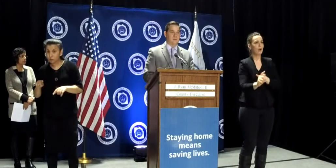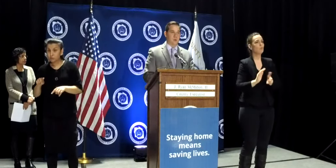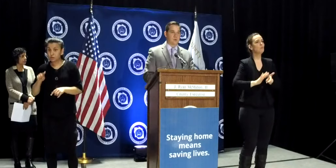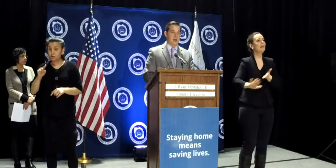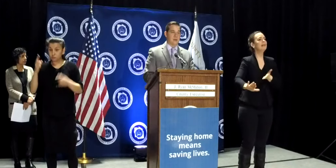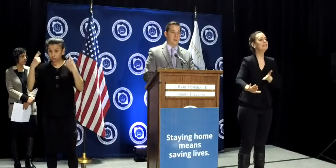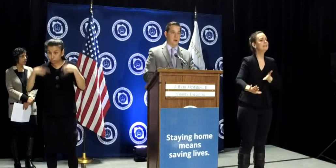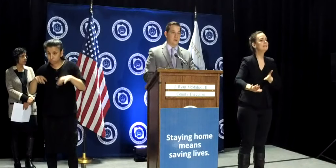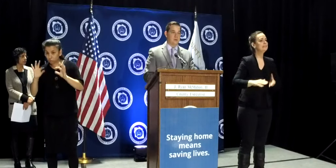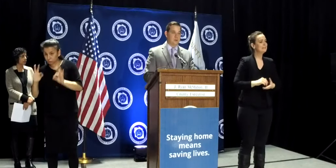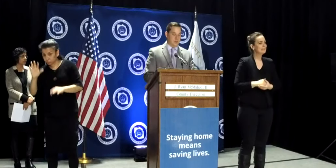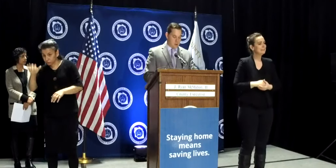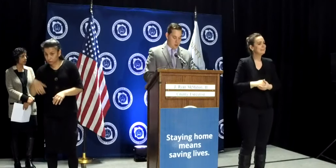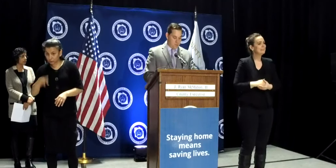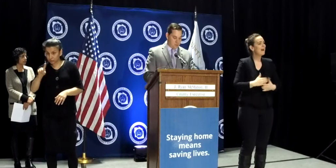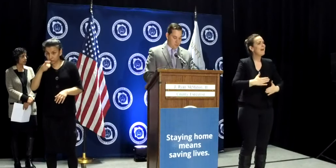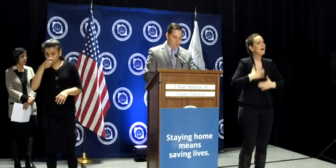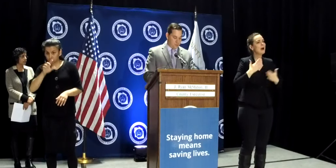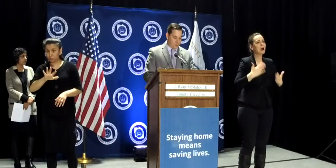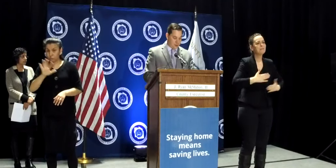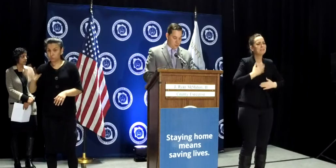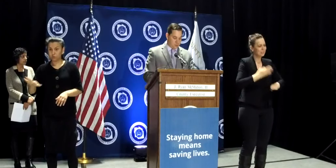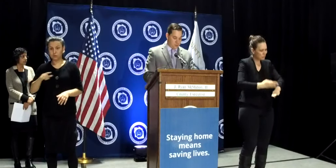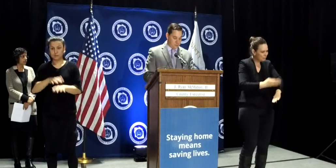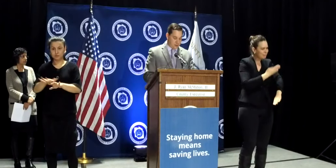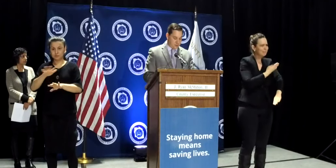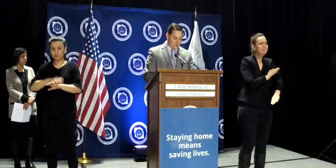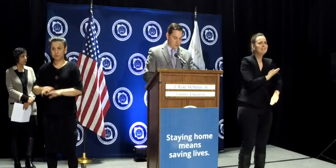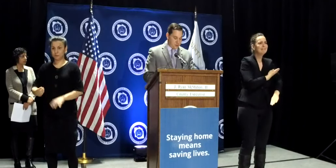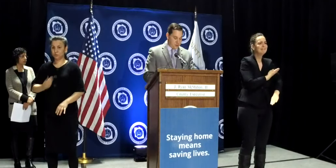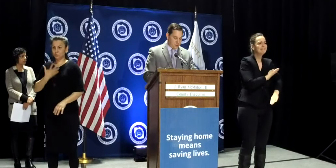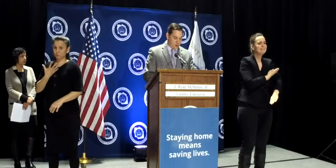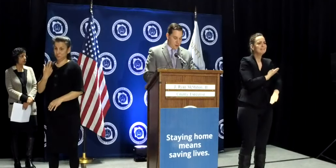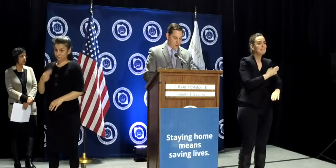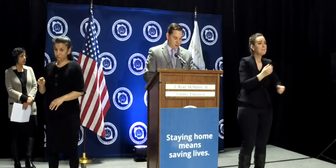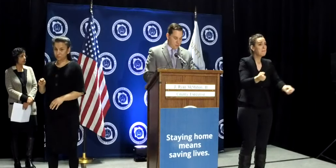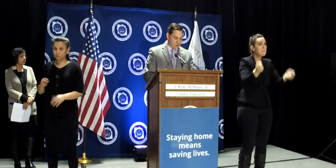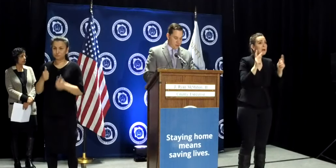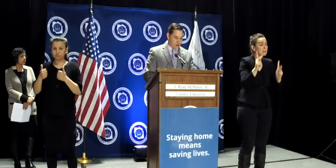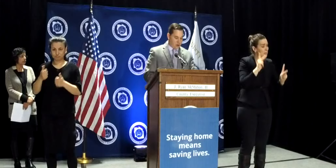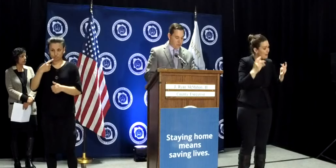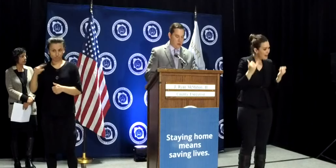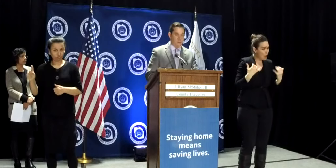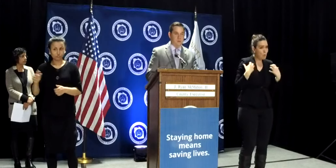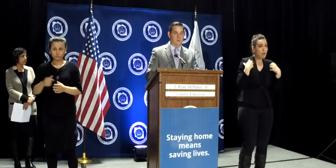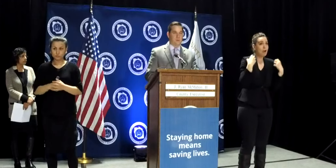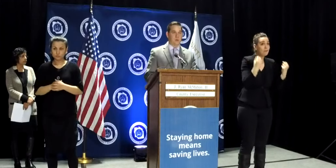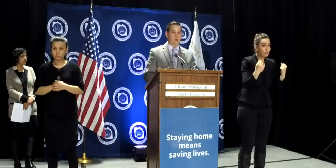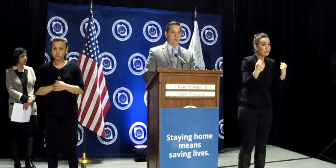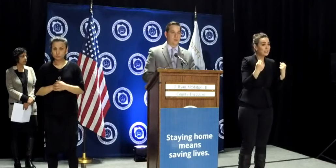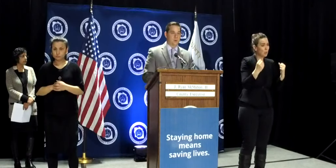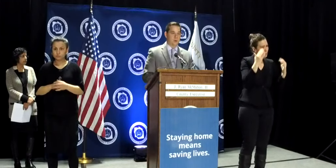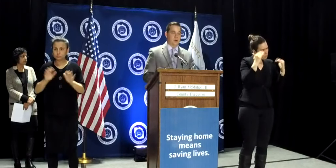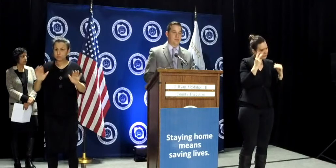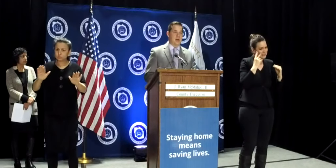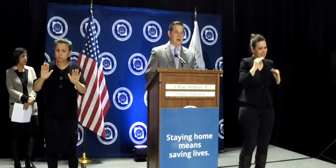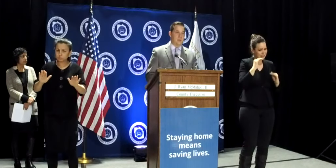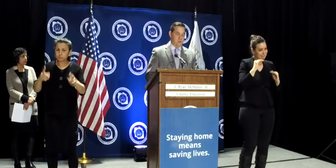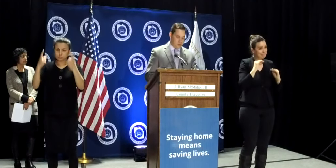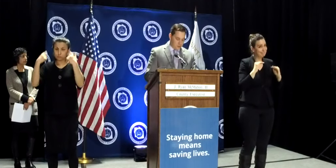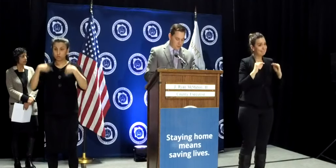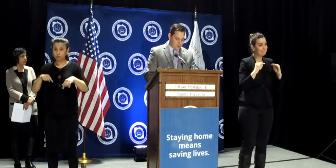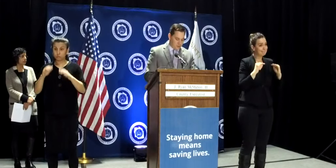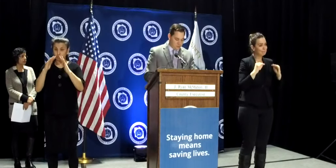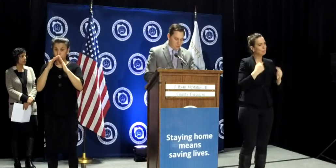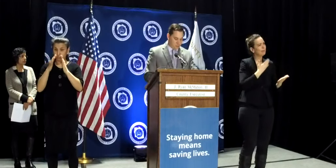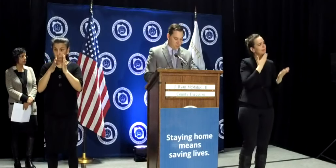that these folks have gotten better. Many people get better with this virus. And again, I want to thank our health department for doing a great job